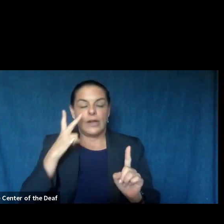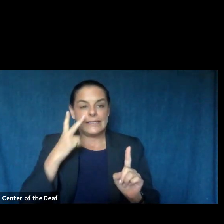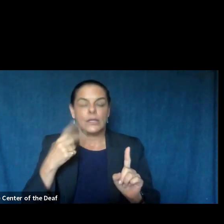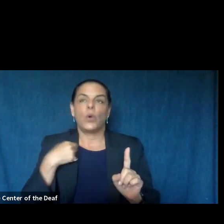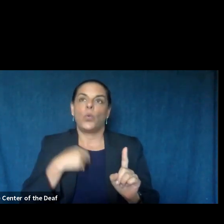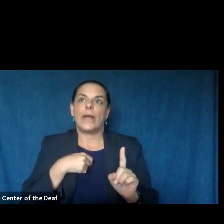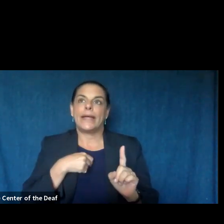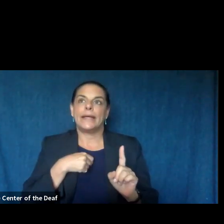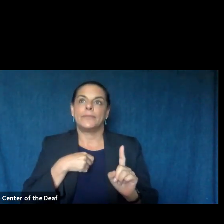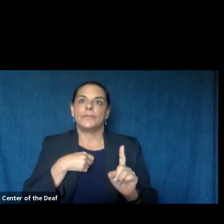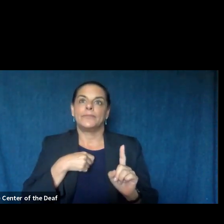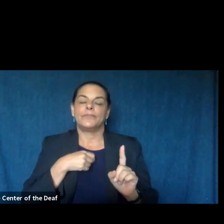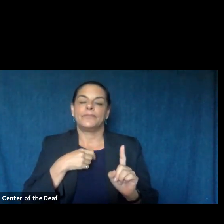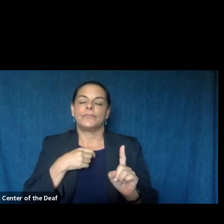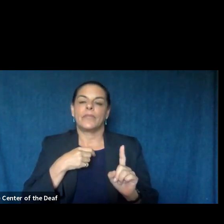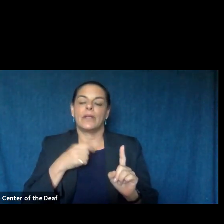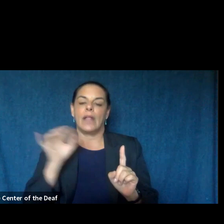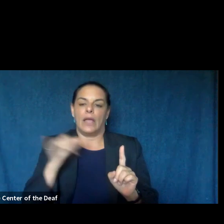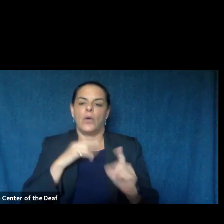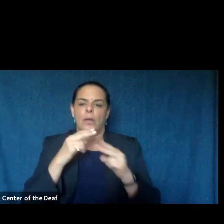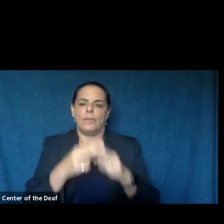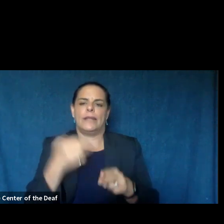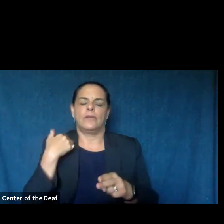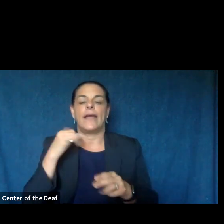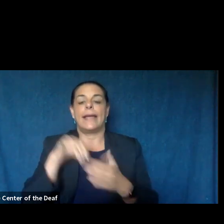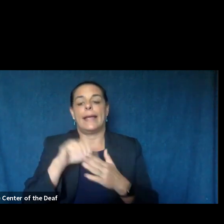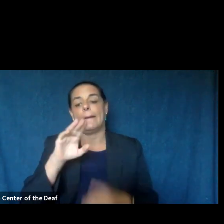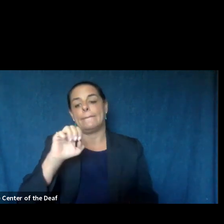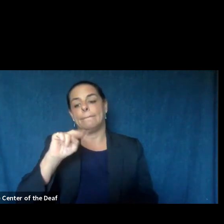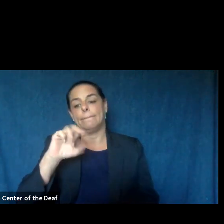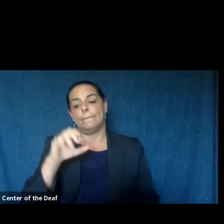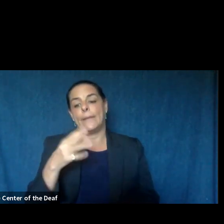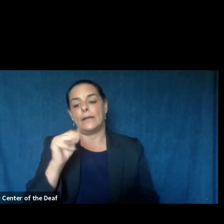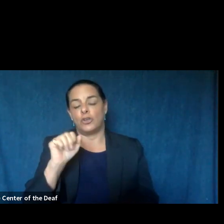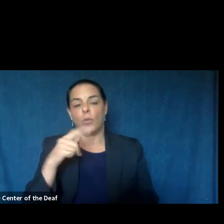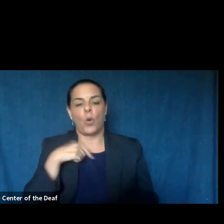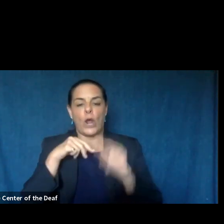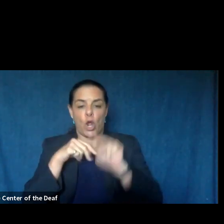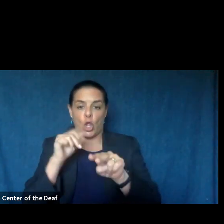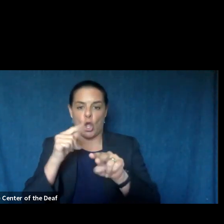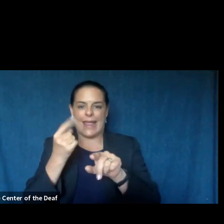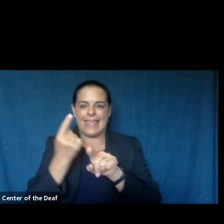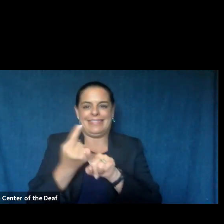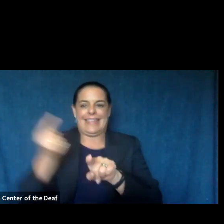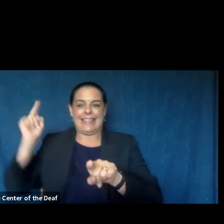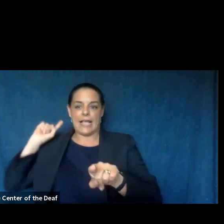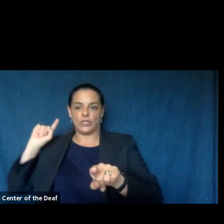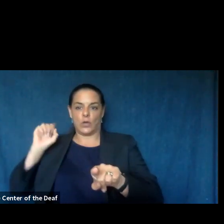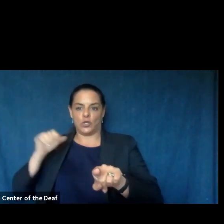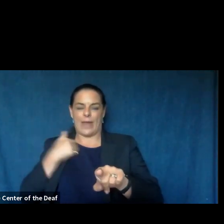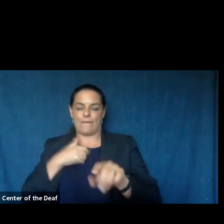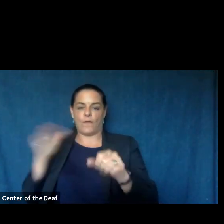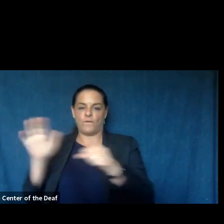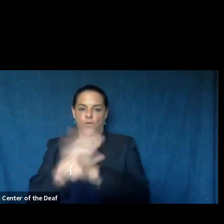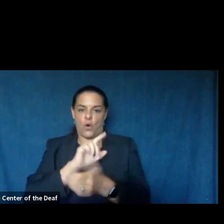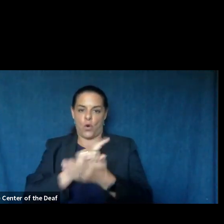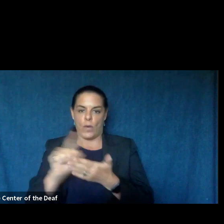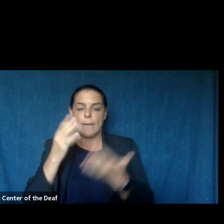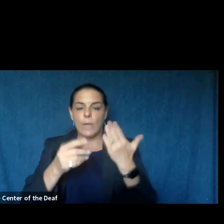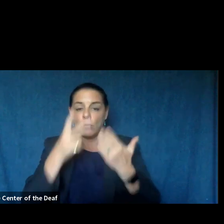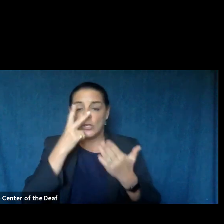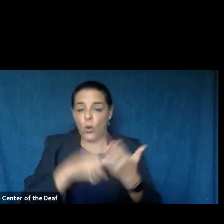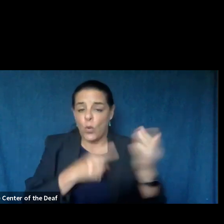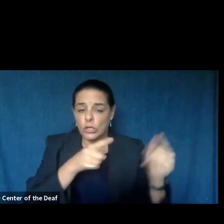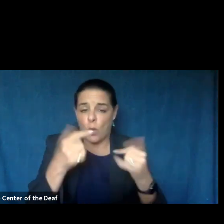at, and this is what we mentioned as well in the benchmark data the previous week. So we have a full week. So you might be looking at what's happening